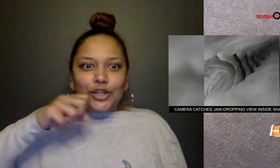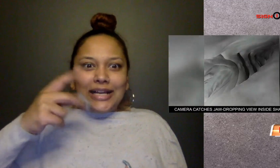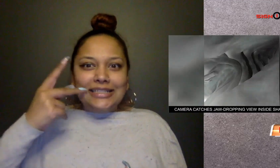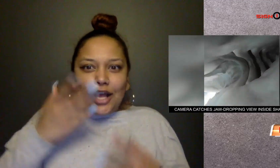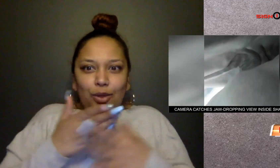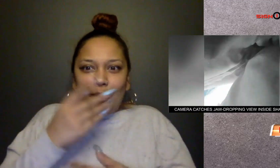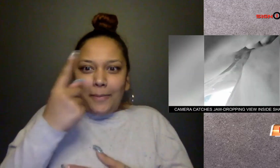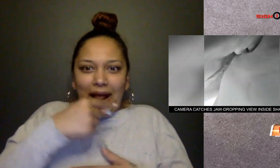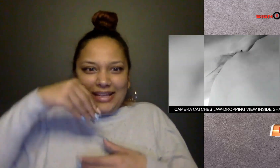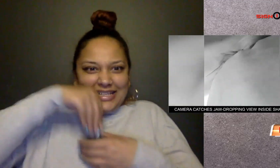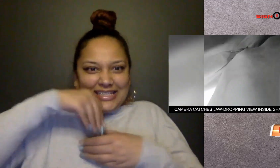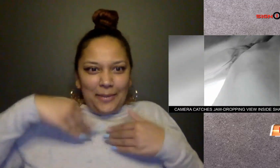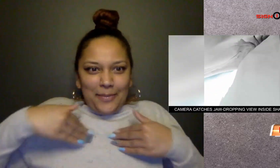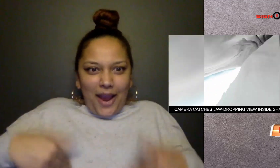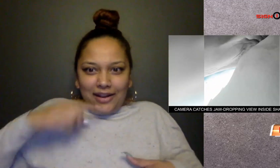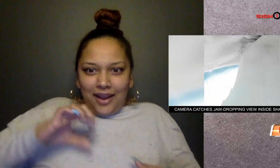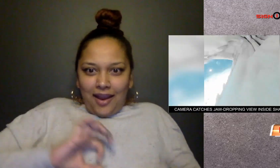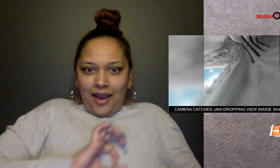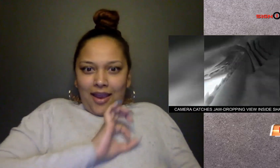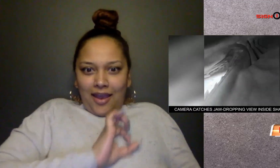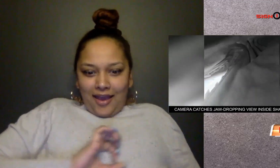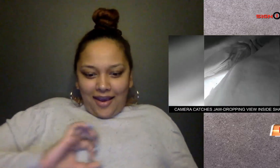inside the shark's mouth